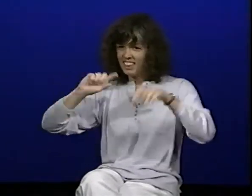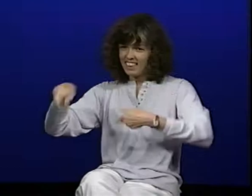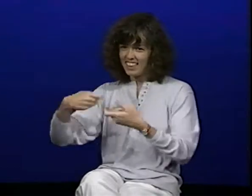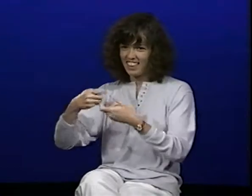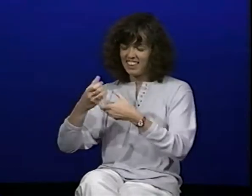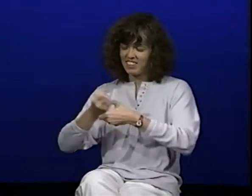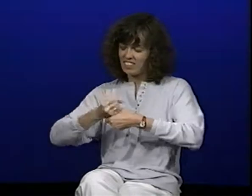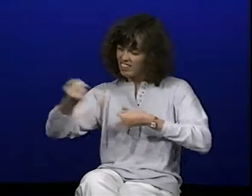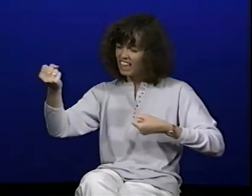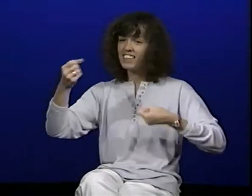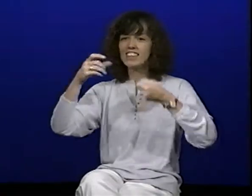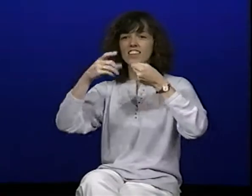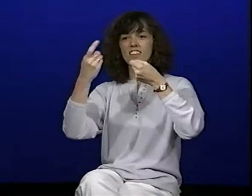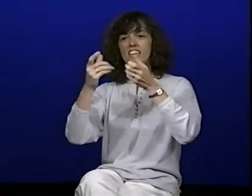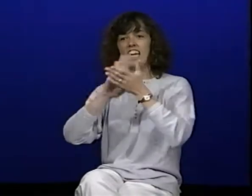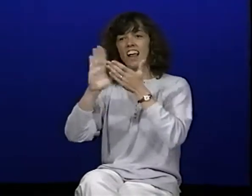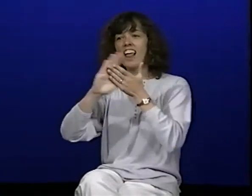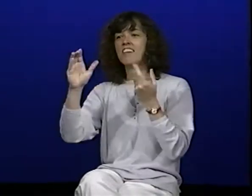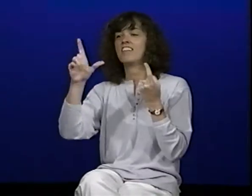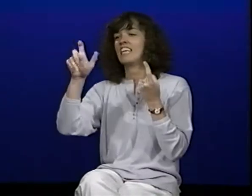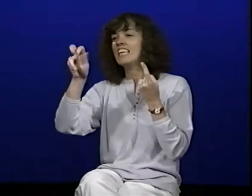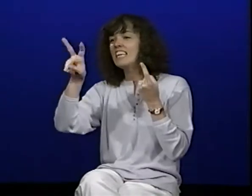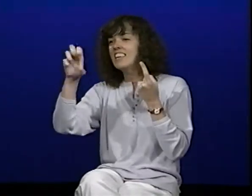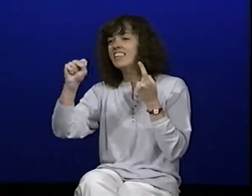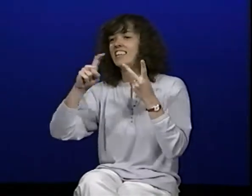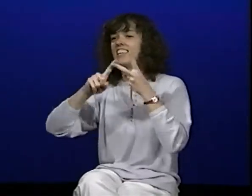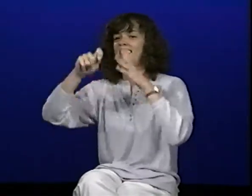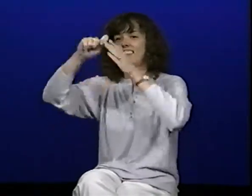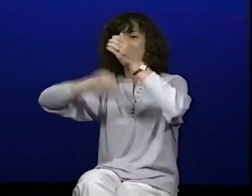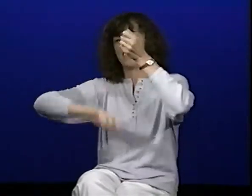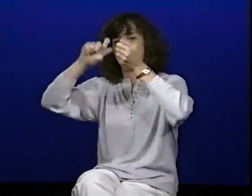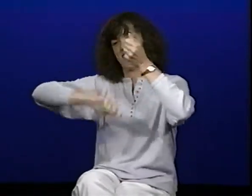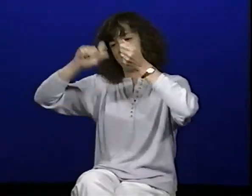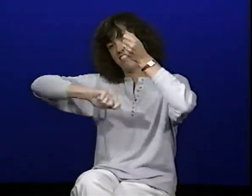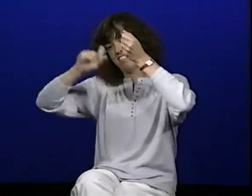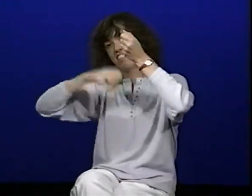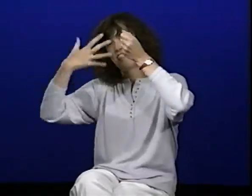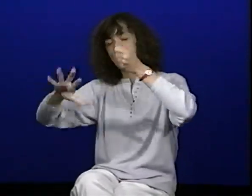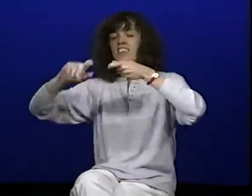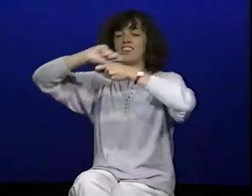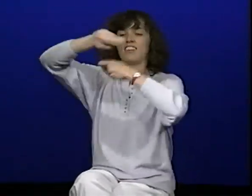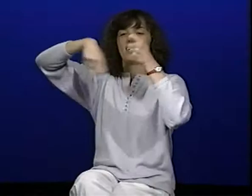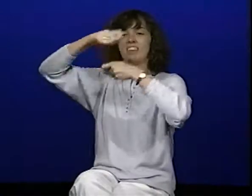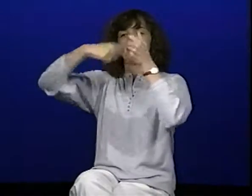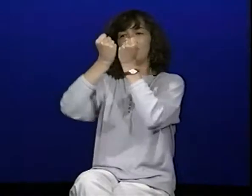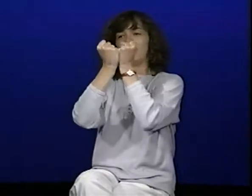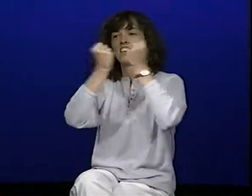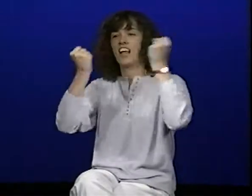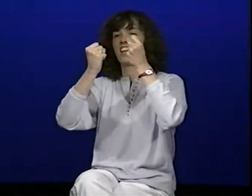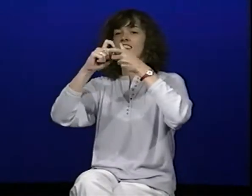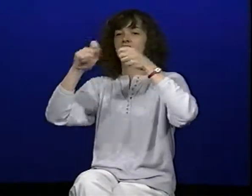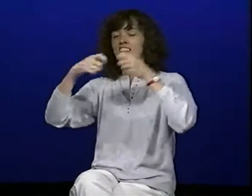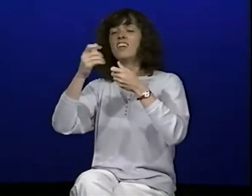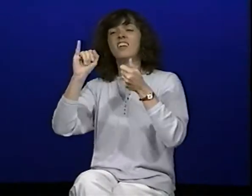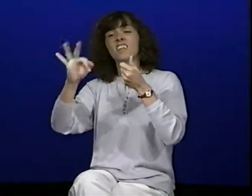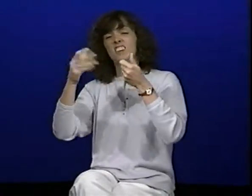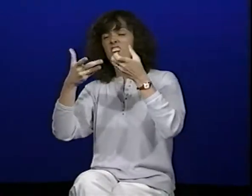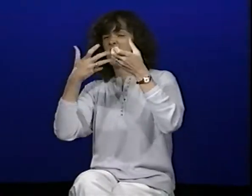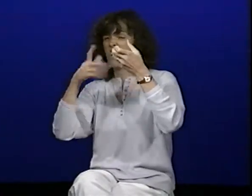and measure it appropriate length. Use your common sense. You need to strip the leaves off of the stems and tie them in a